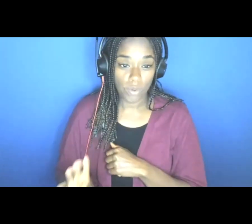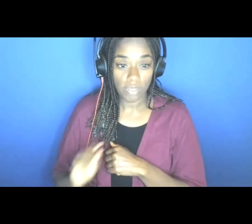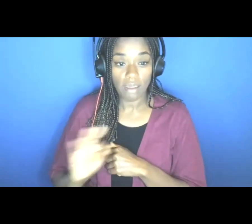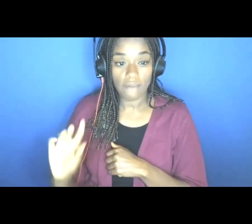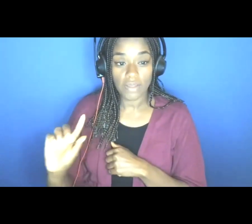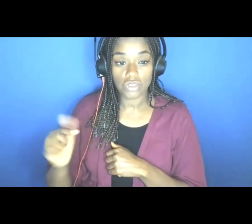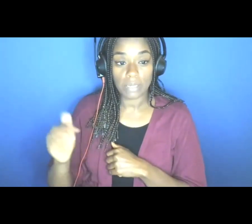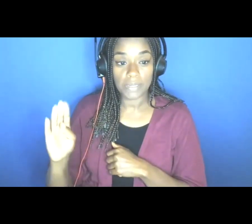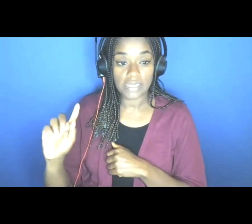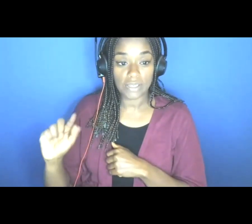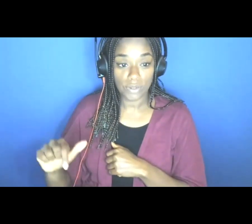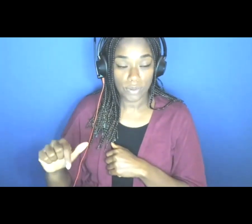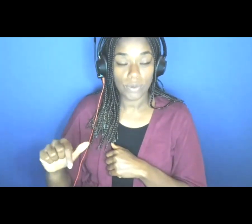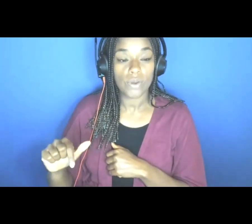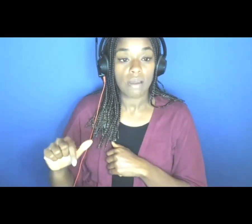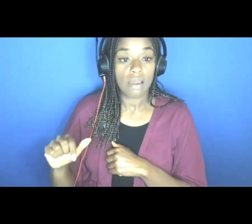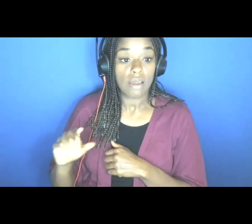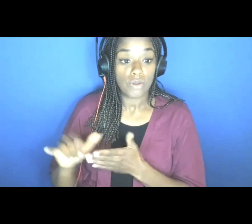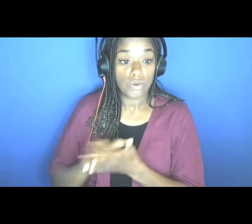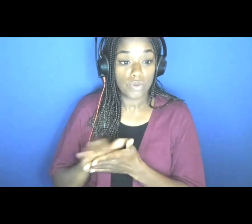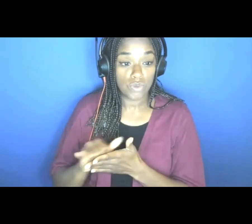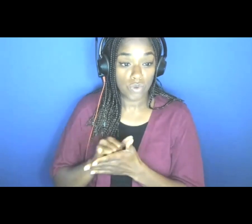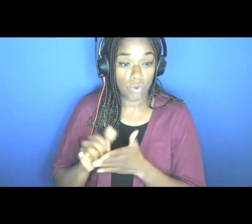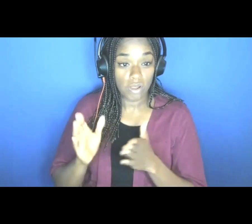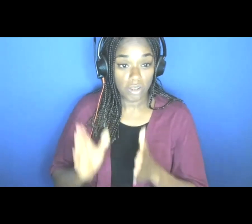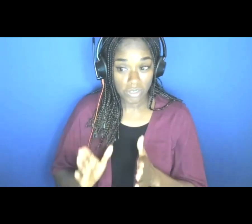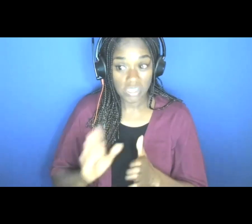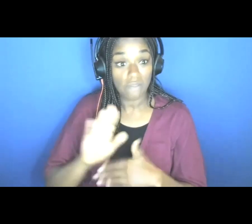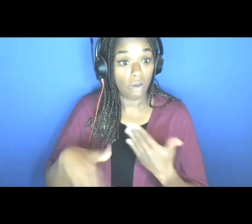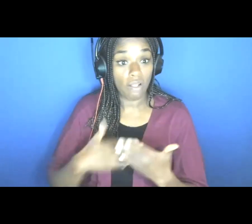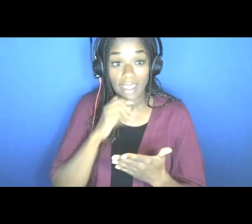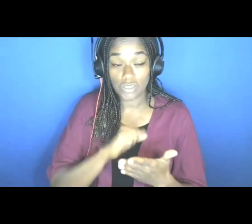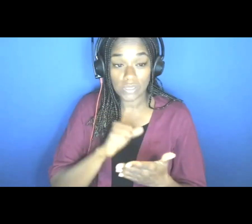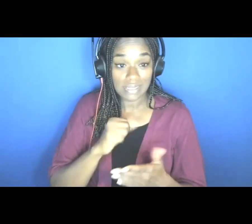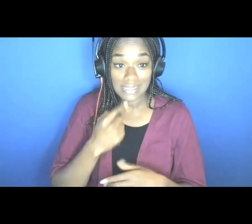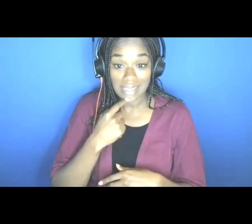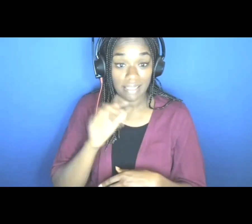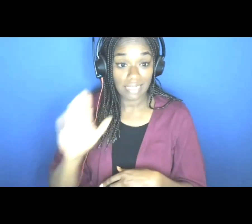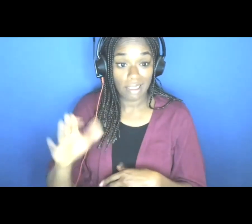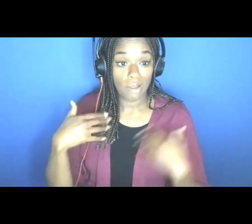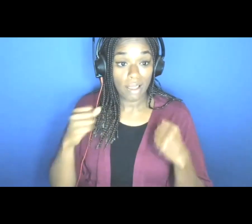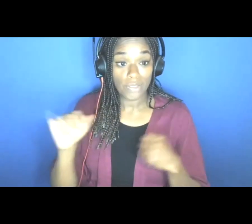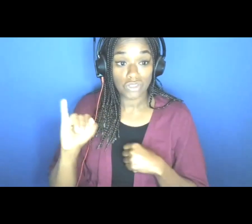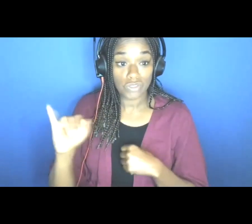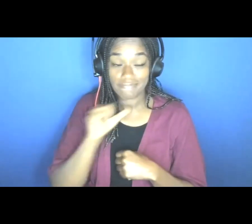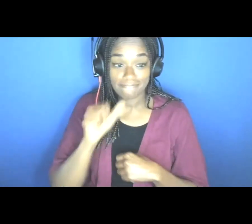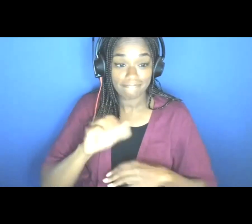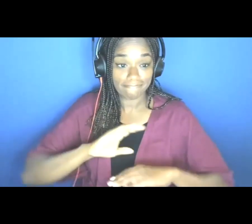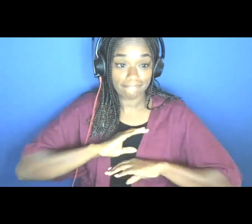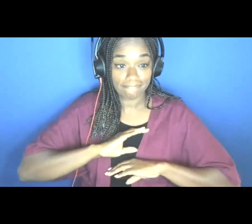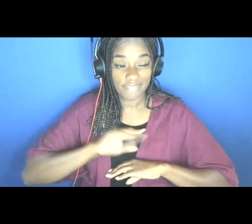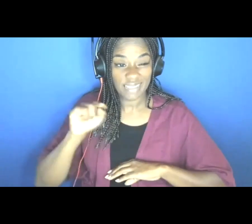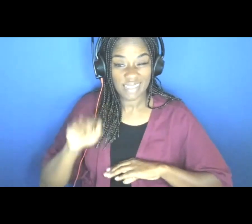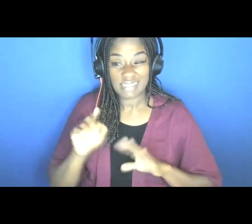of all ages say that they don't have adequate health insurance, and that this is the most significant barrier that they face